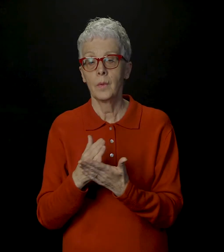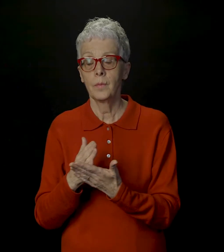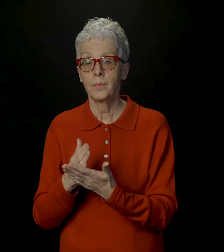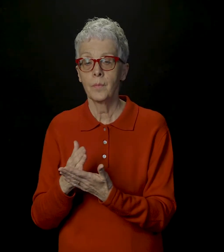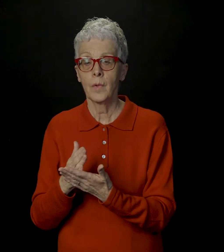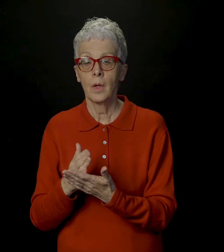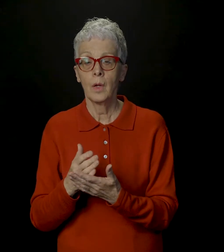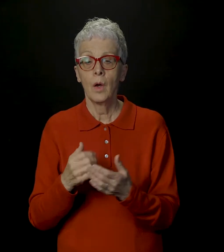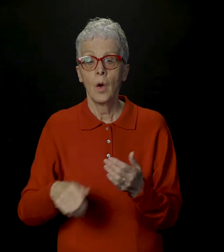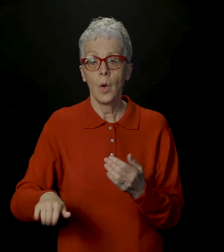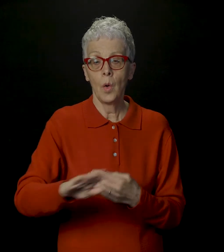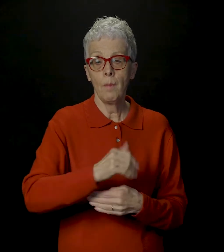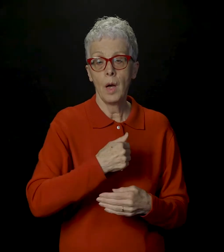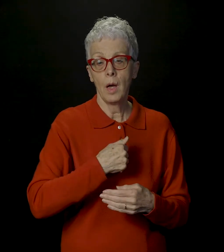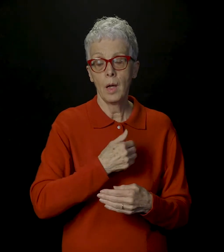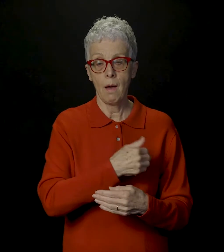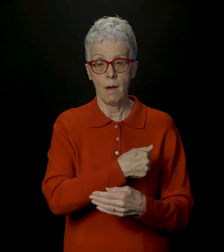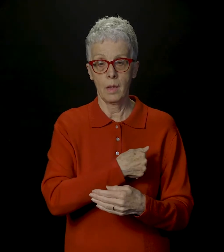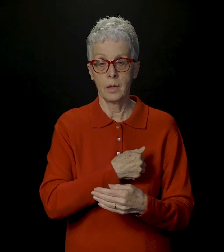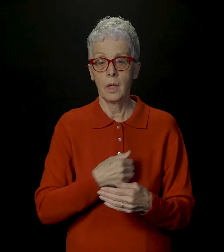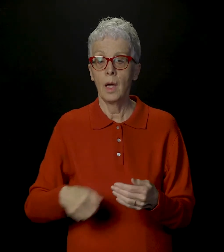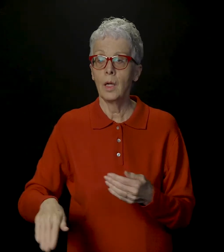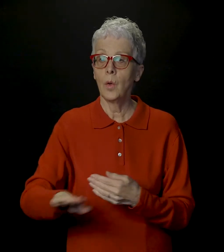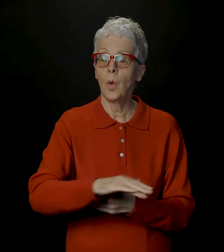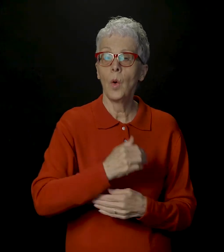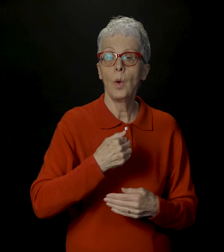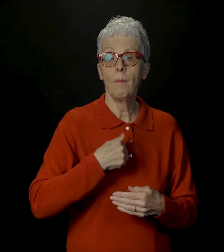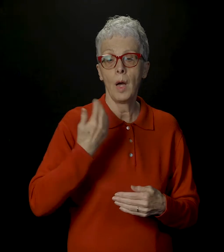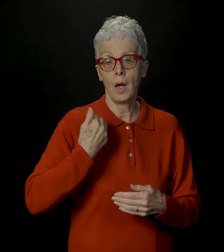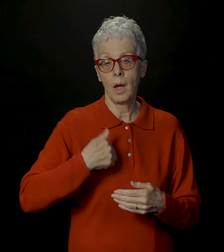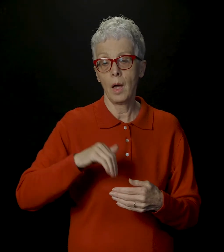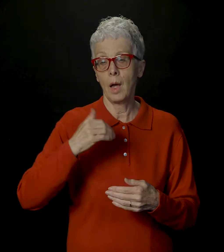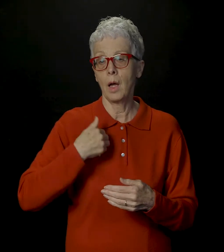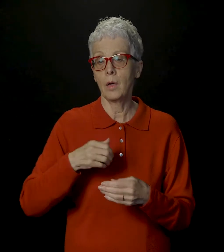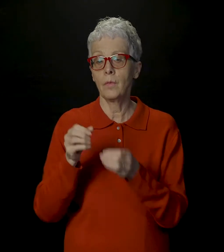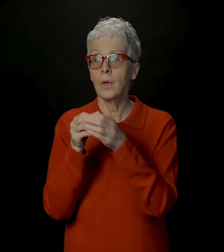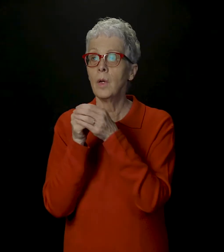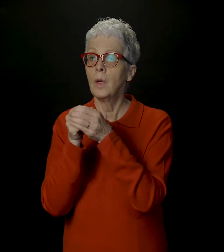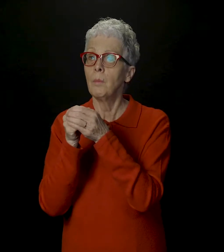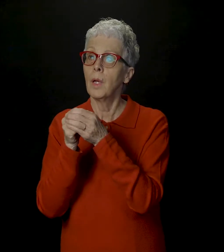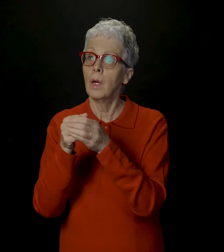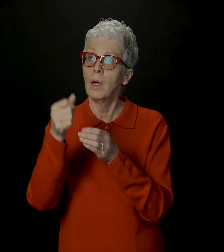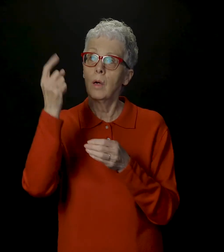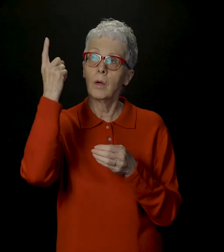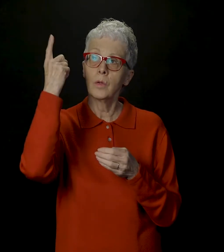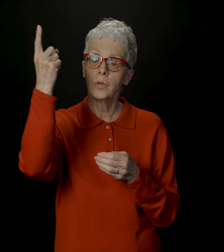With all my heart For all my life